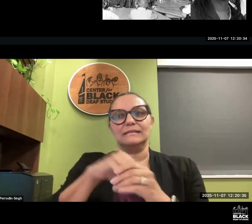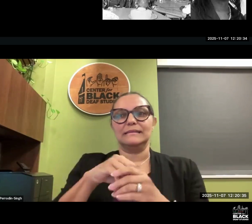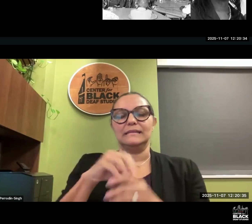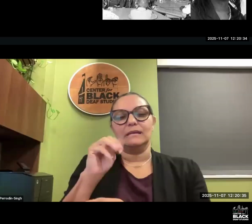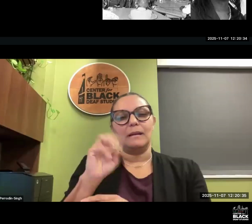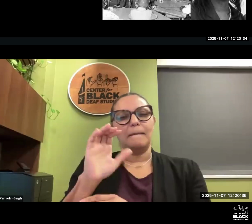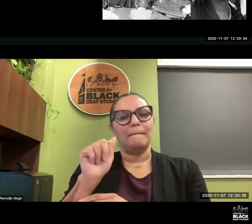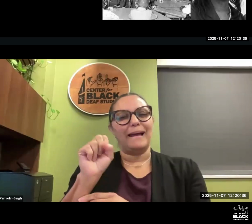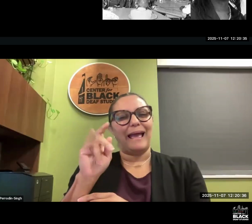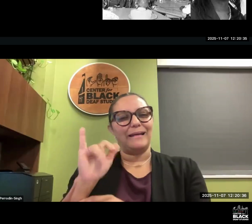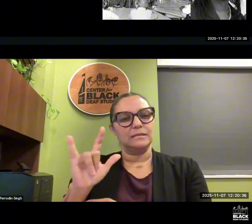for help.